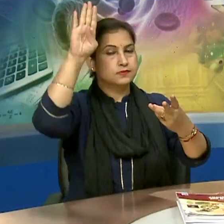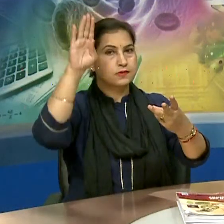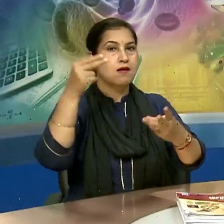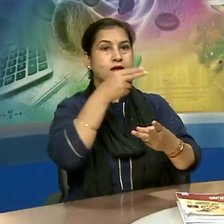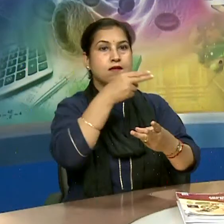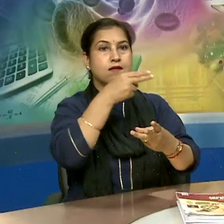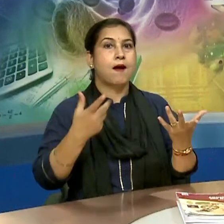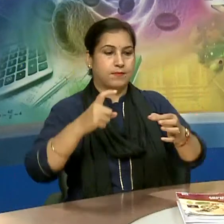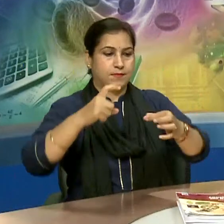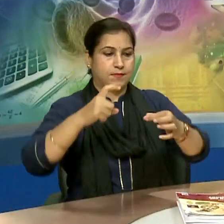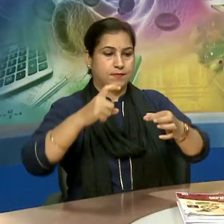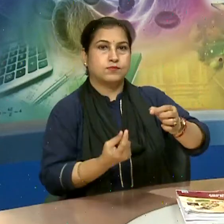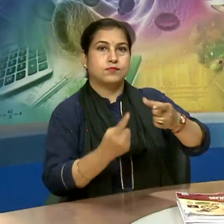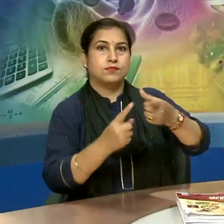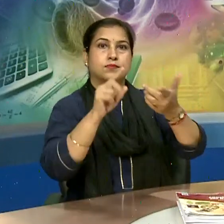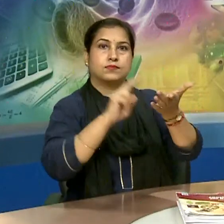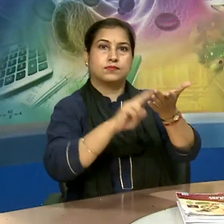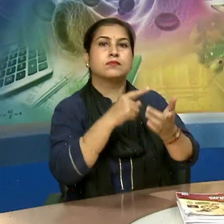Queen Elizabeth